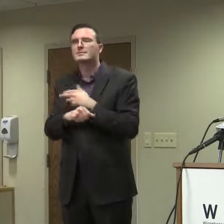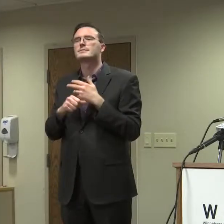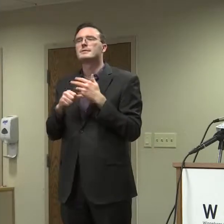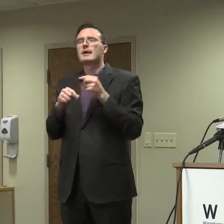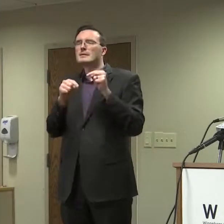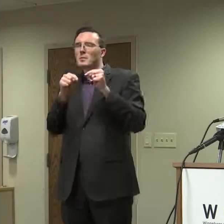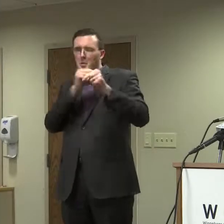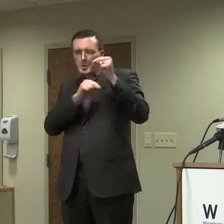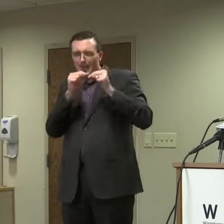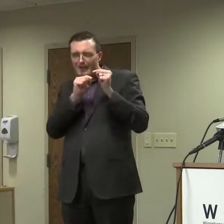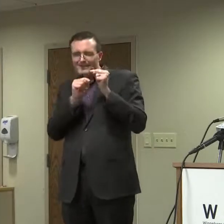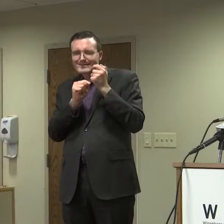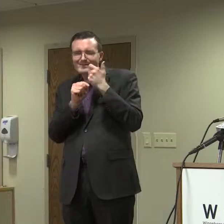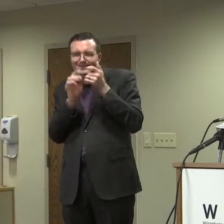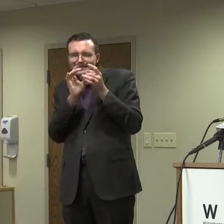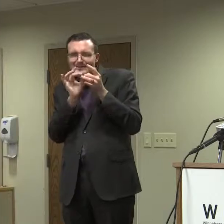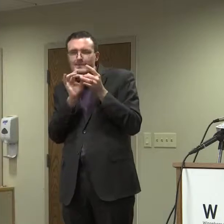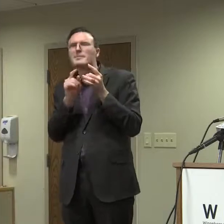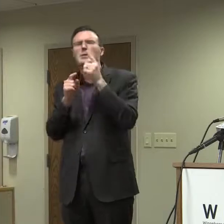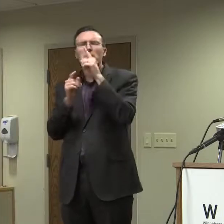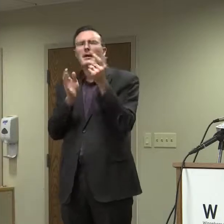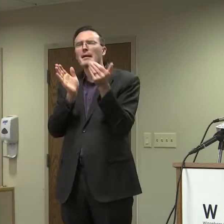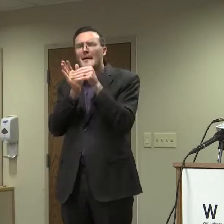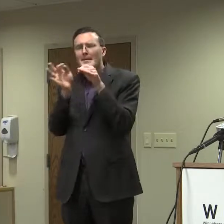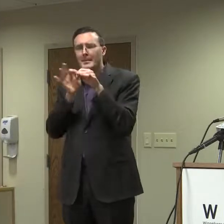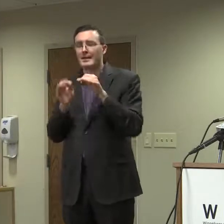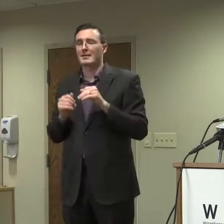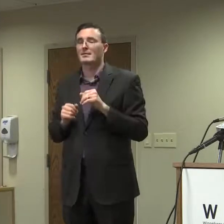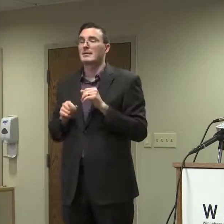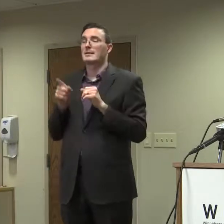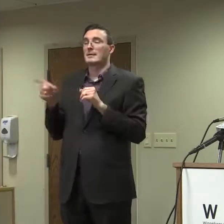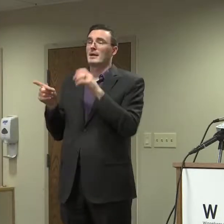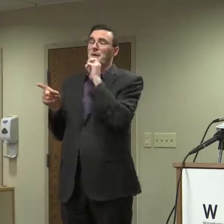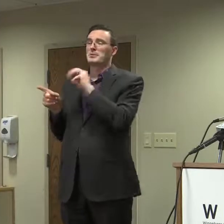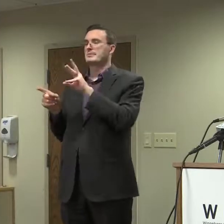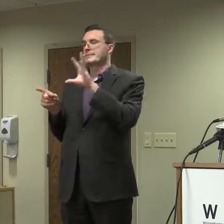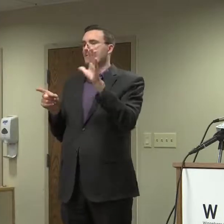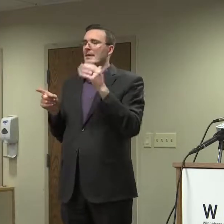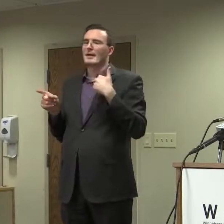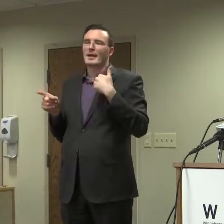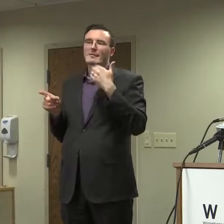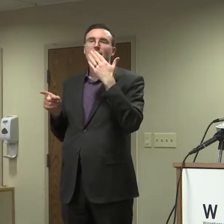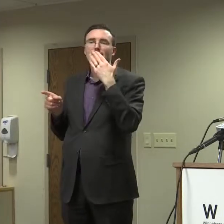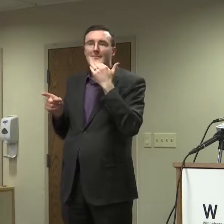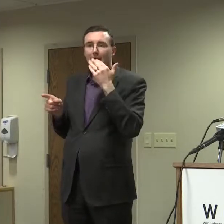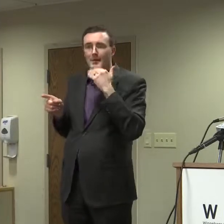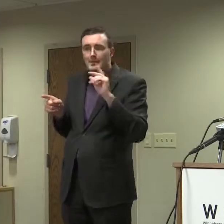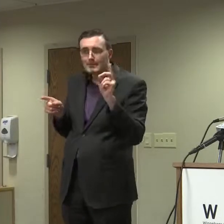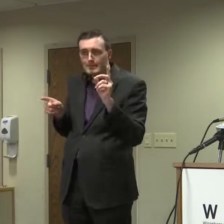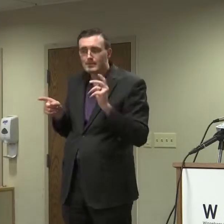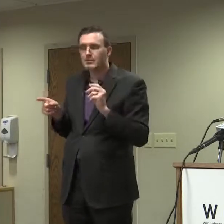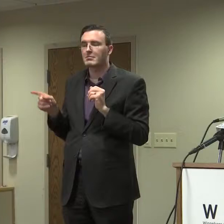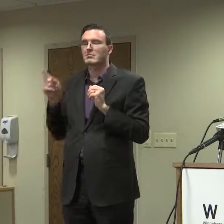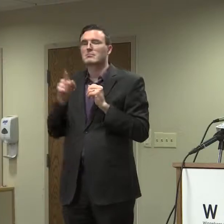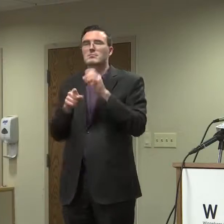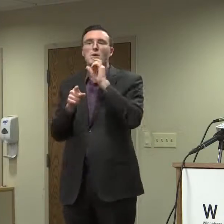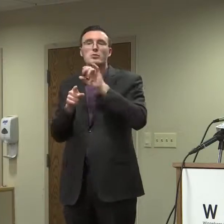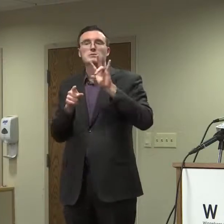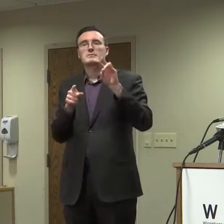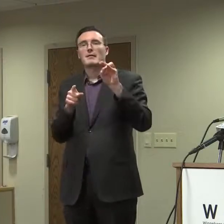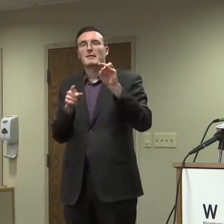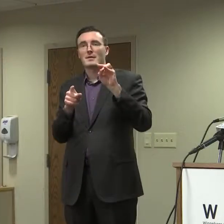just explain someone 65 has diabetes versus someone 70 has asthma,